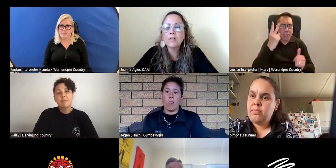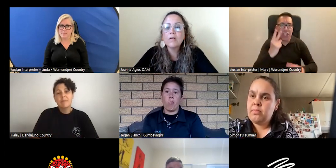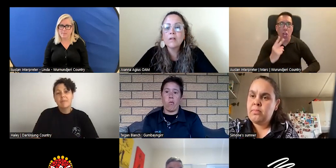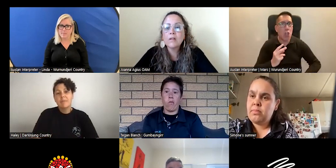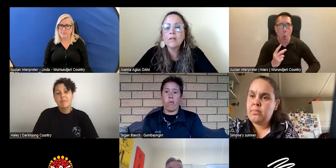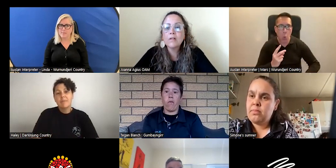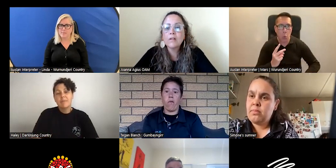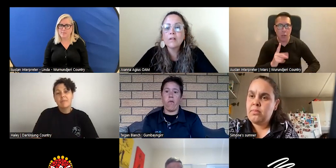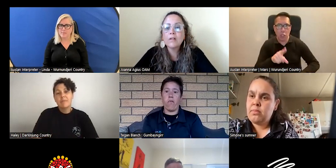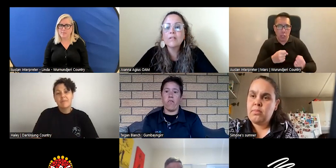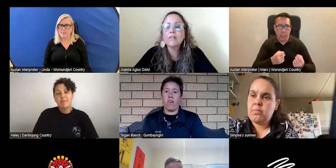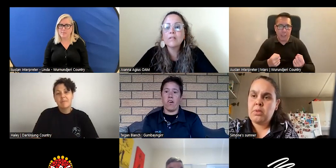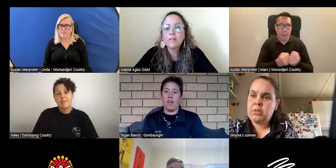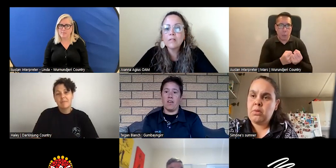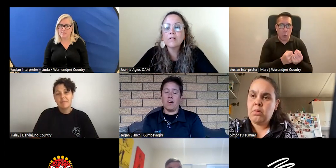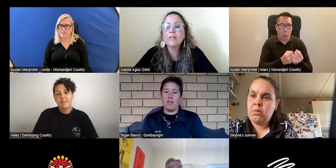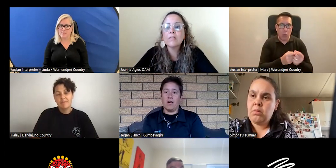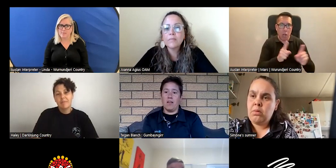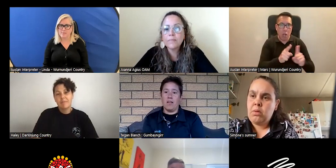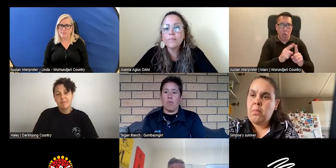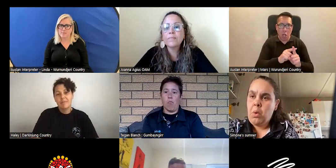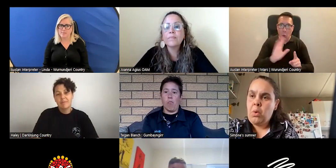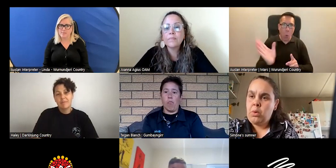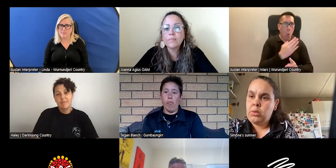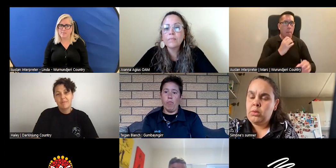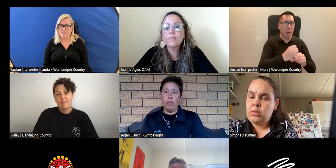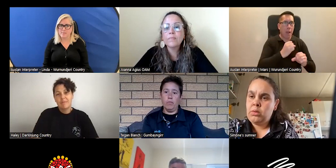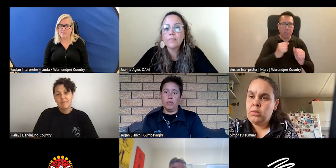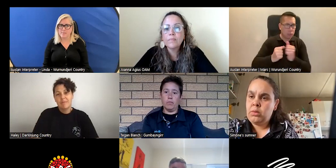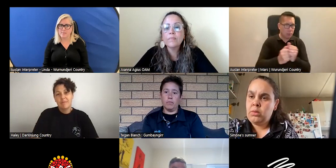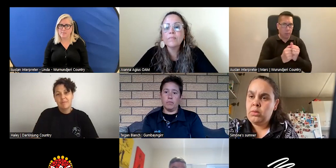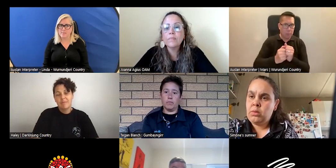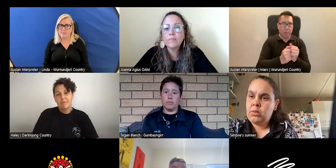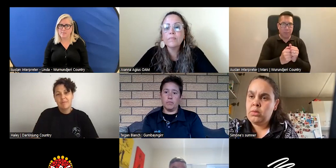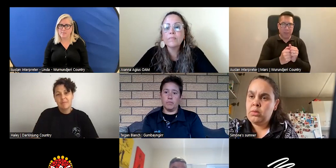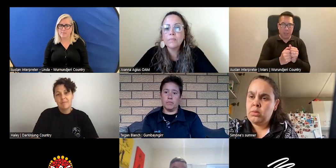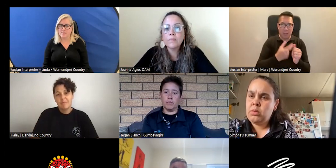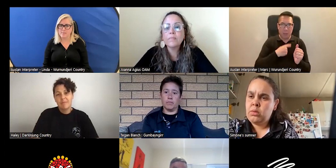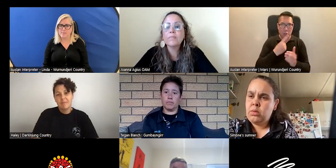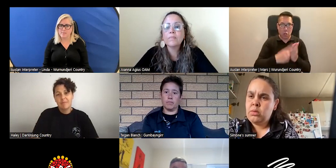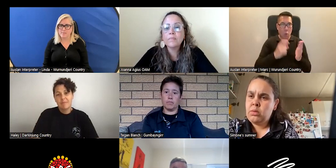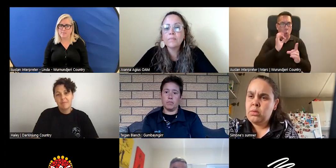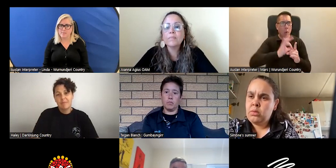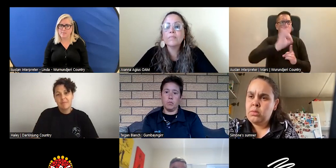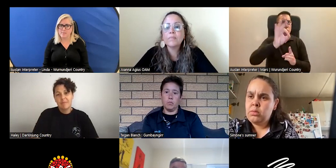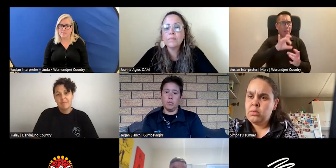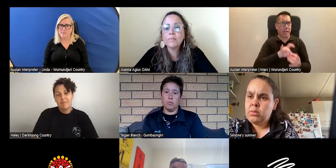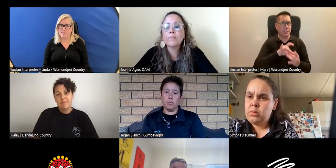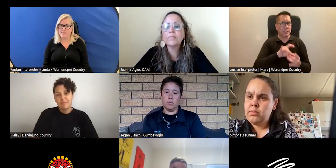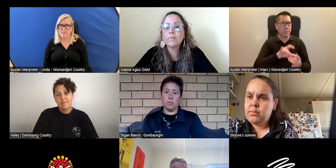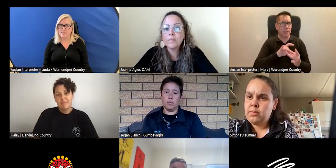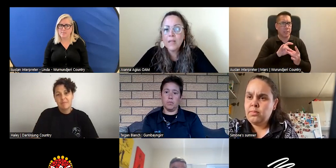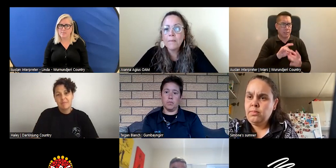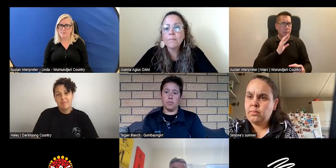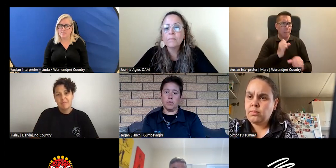support bipartisan support. So all parliamentarians should support that, because this is going to only enhance the engagement that the Parliament has